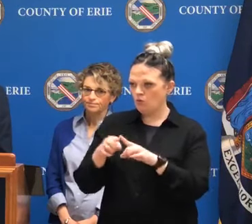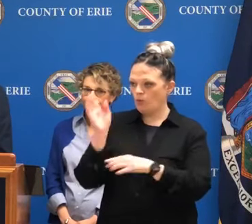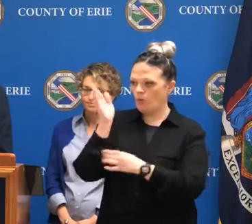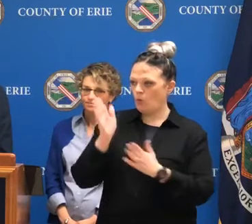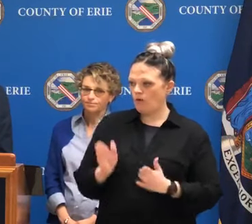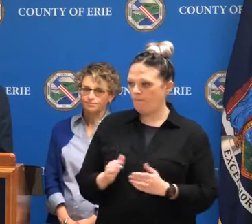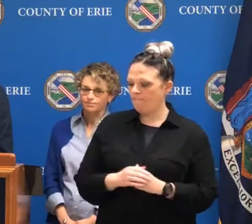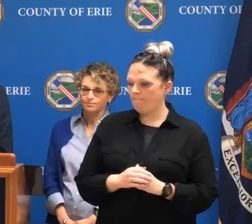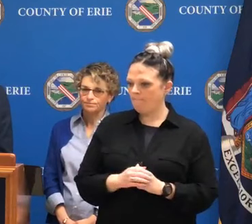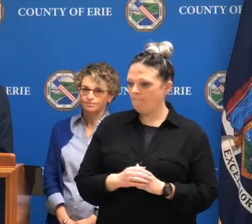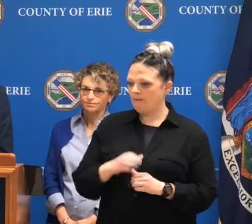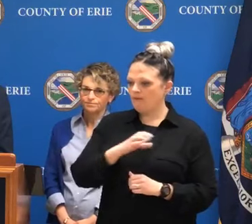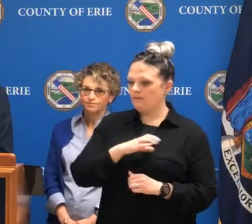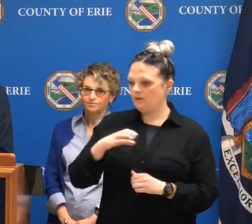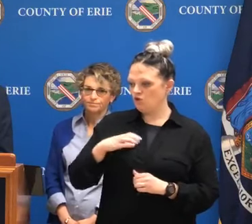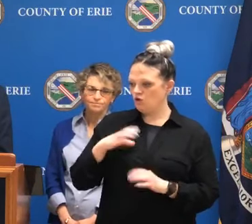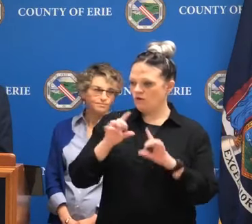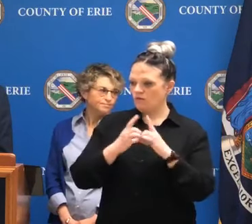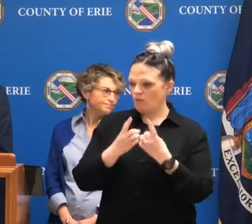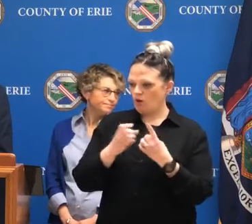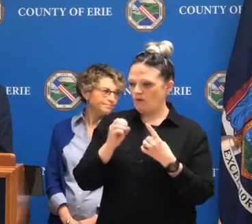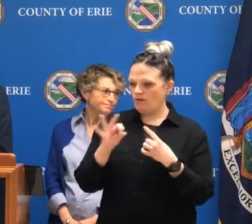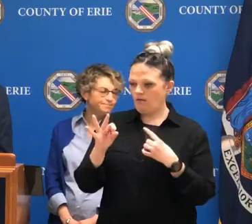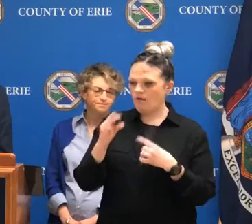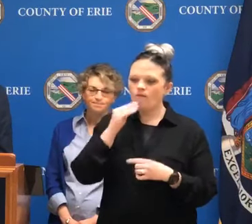our commissioner of the Department of